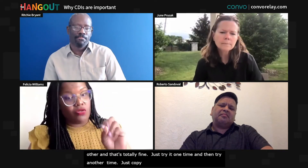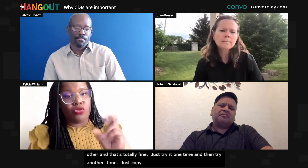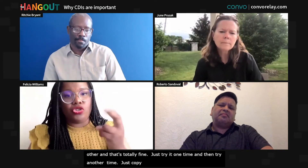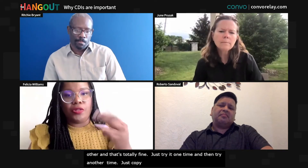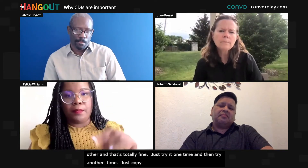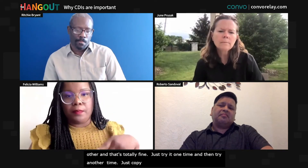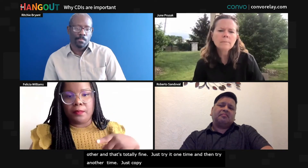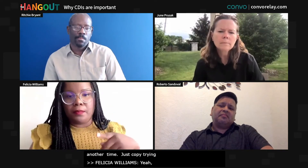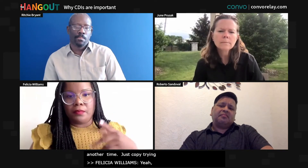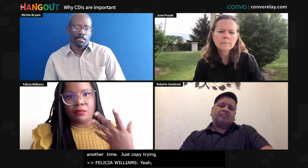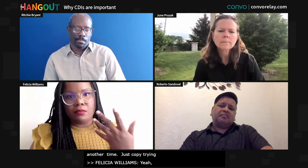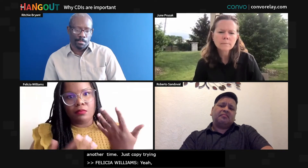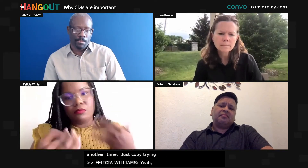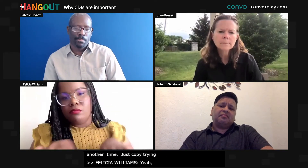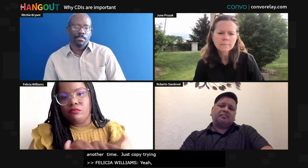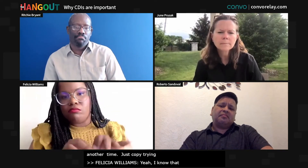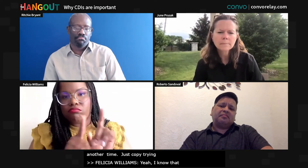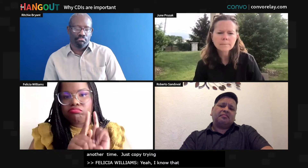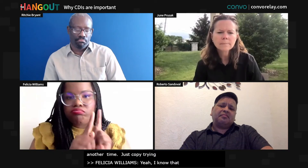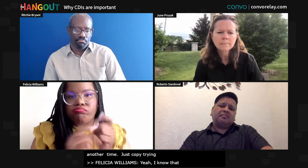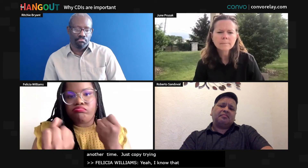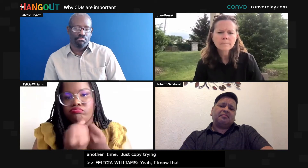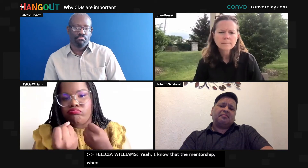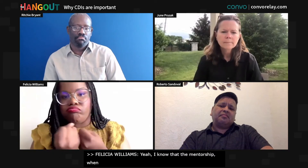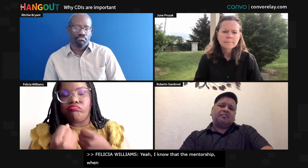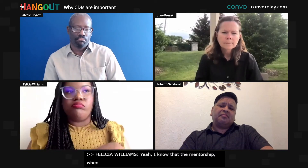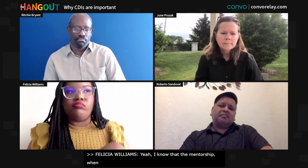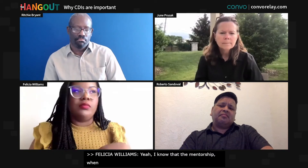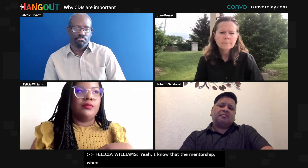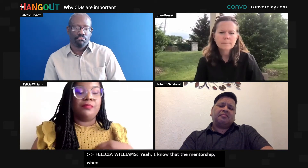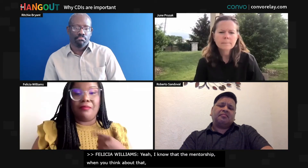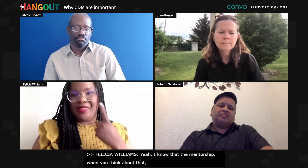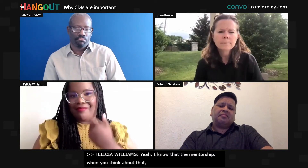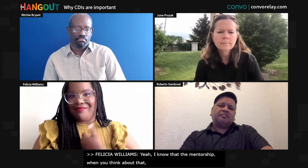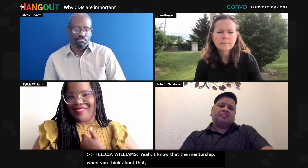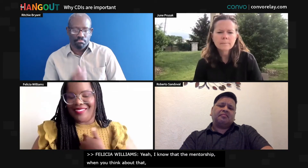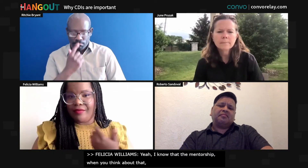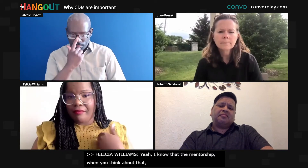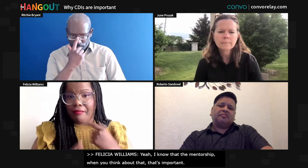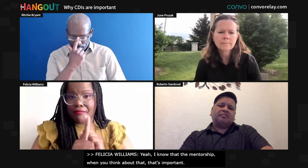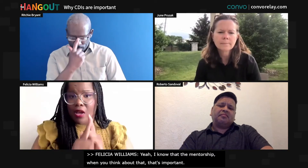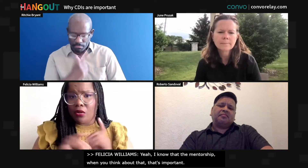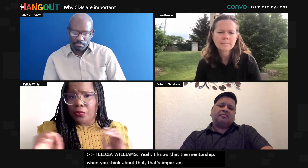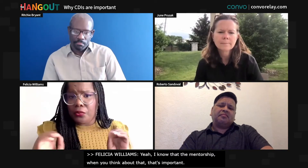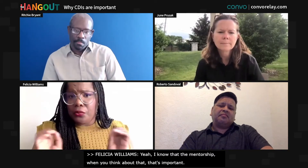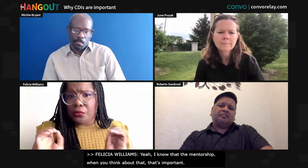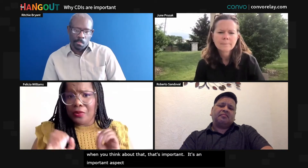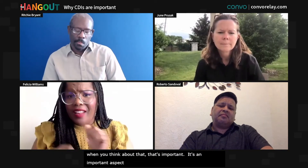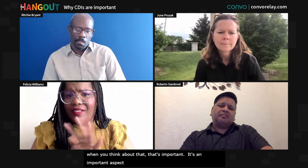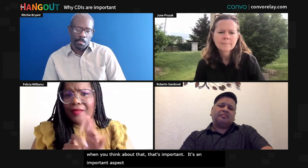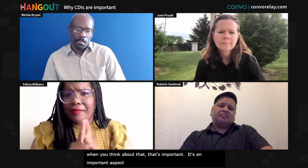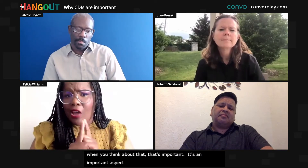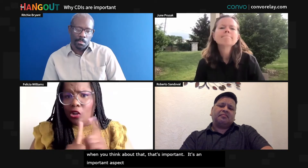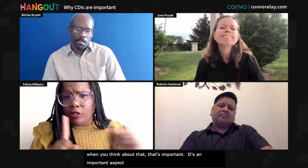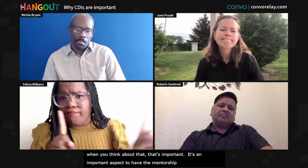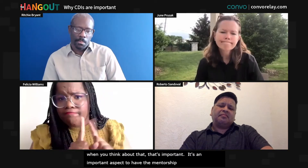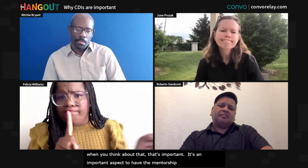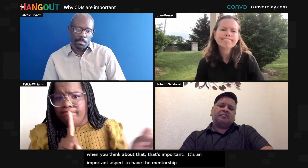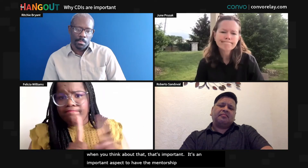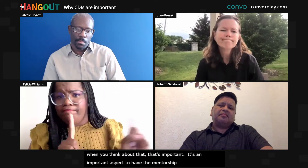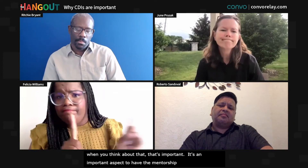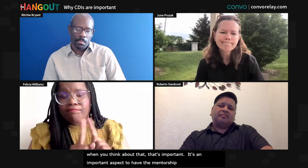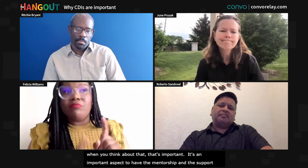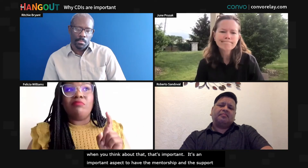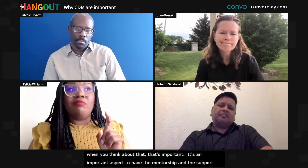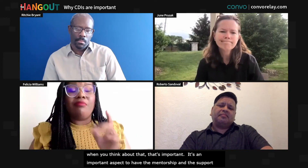I know the mentorship, when you think about that, that's really important. It's an important aspect to have the mentorship and support that's going through it. I didn't have any